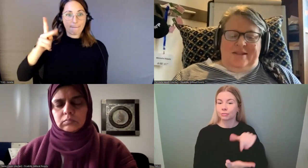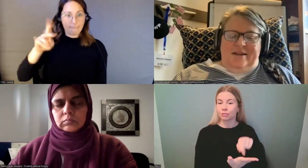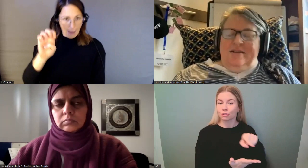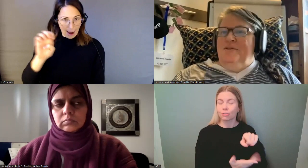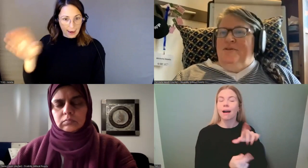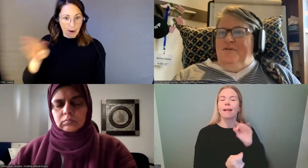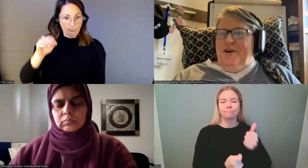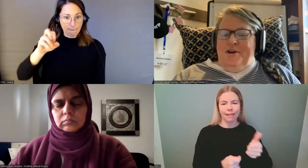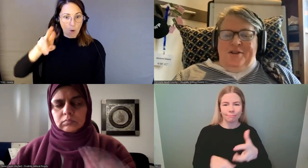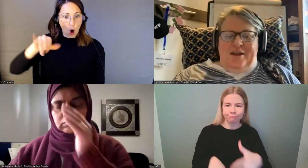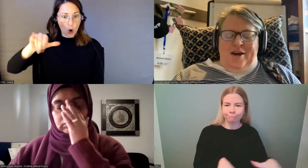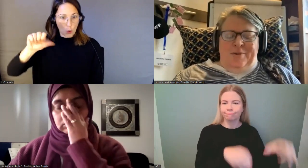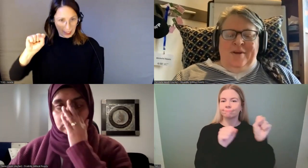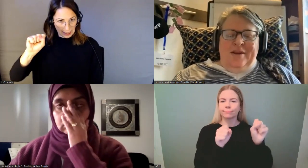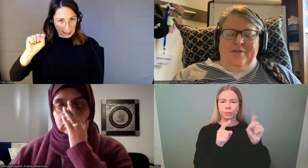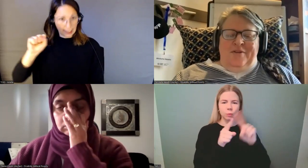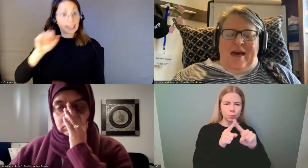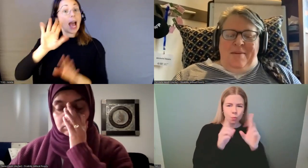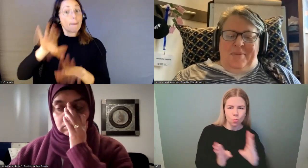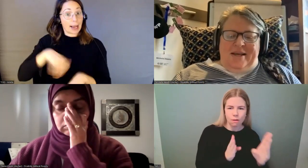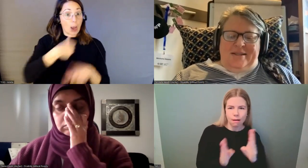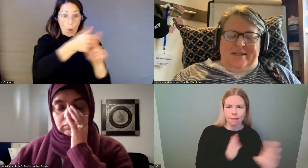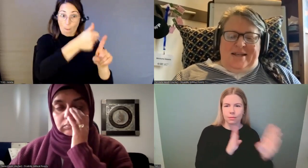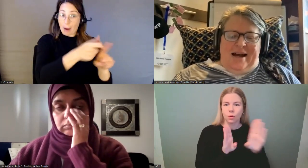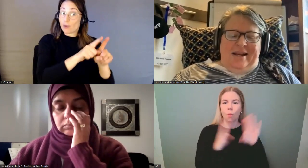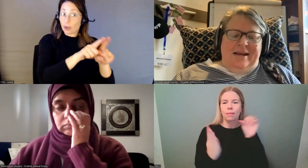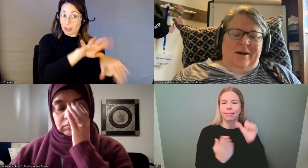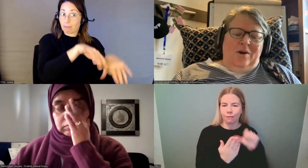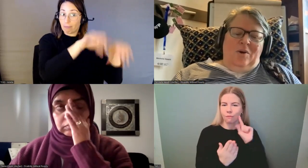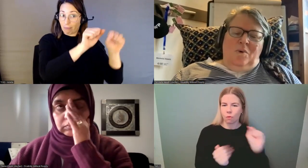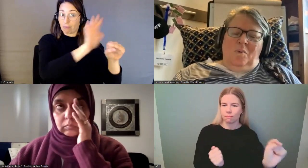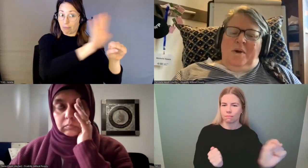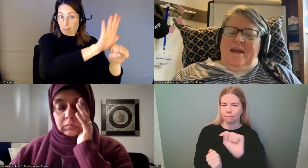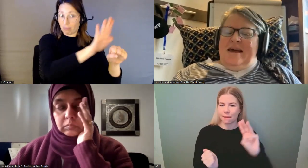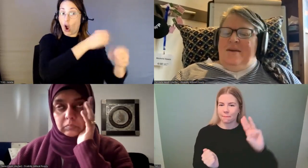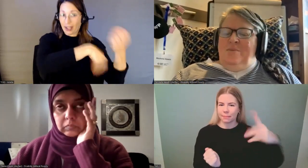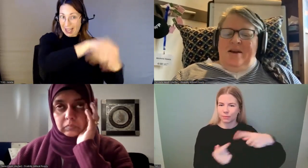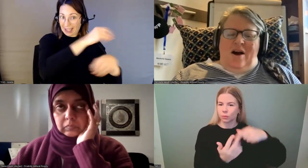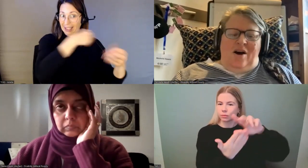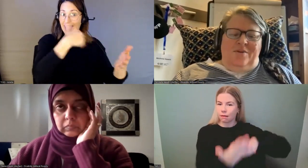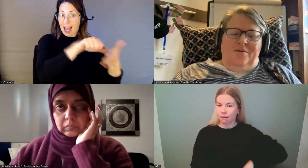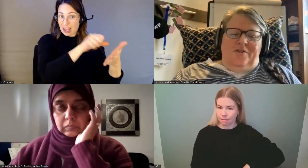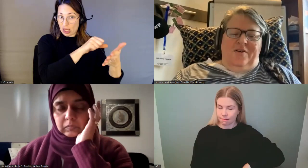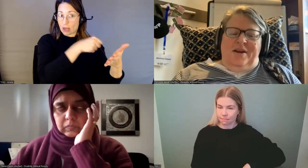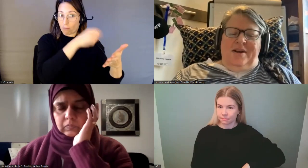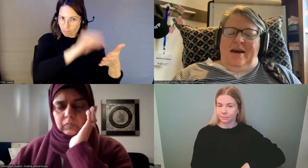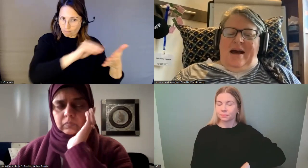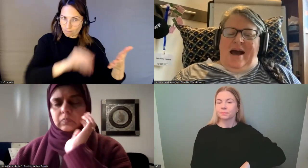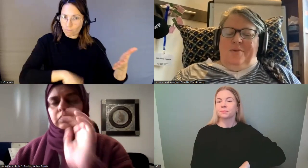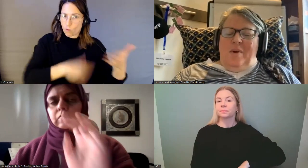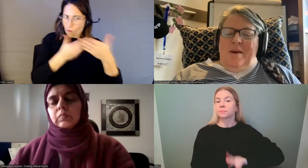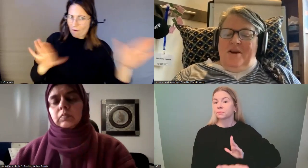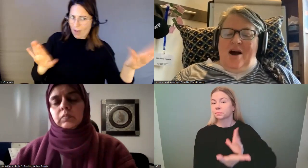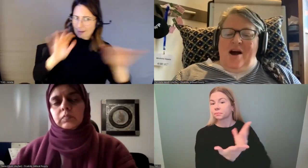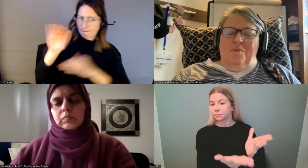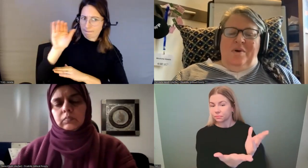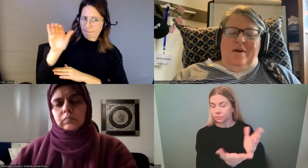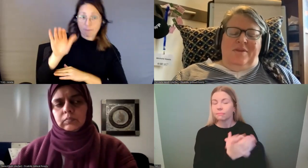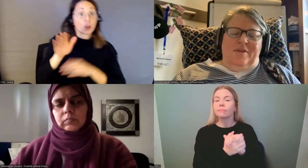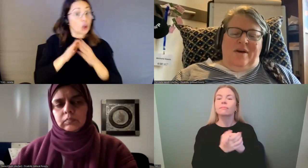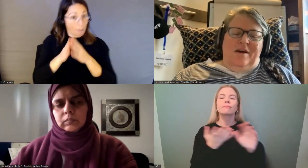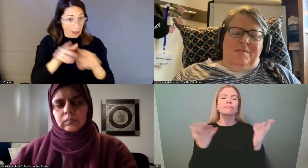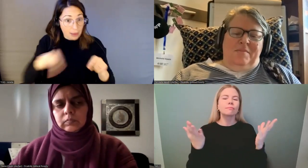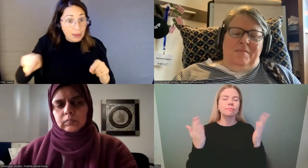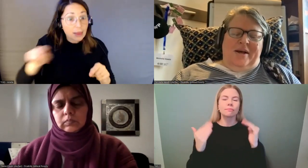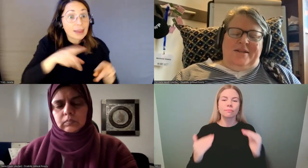open letter for the MPs to sign. We then went on had a webinar